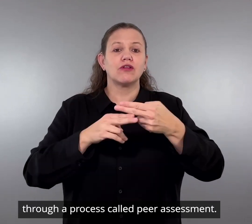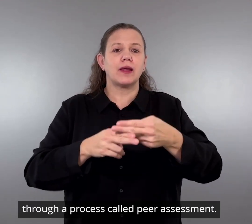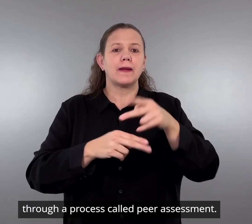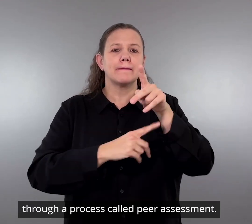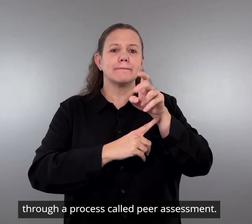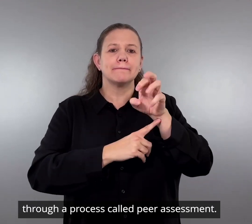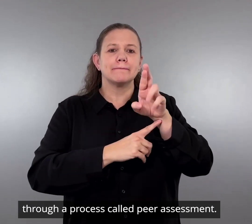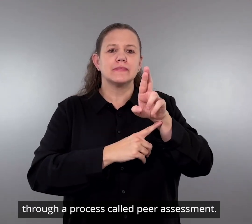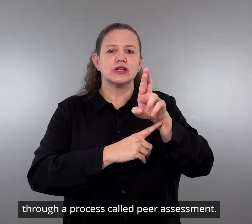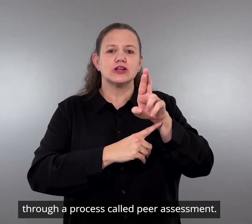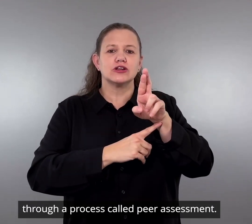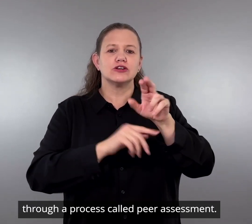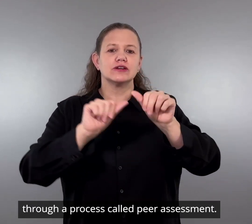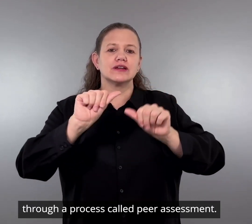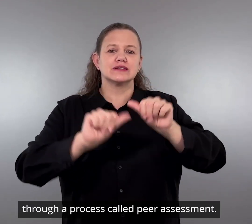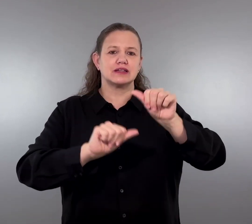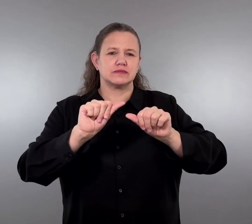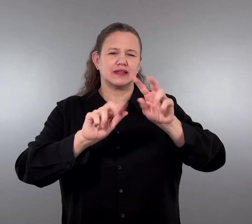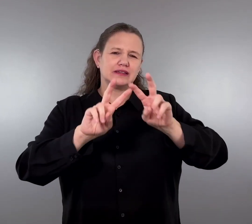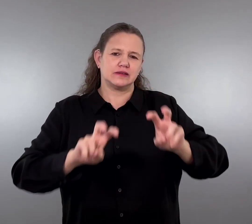called peer assessment.